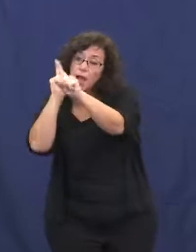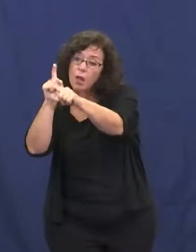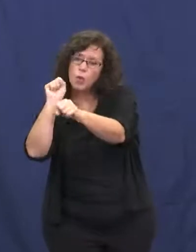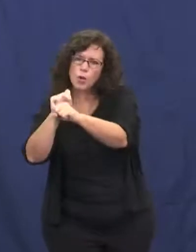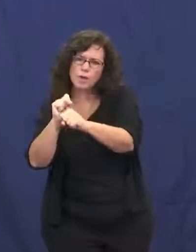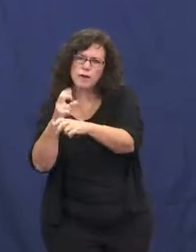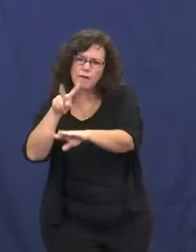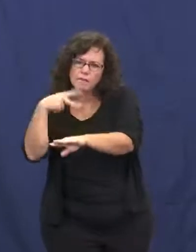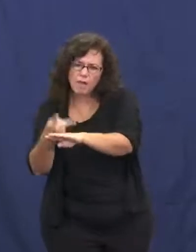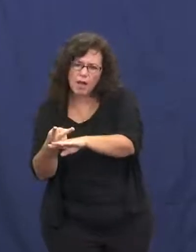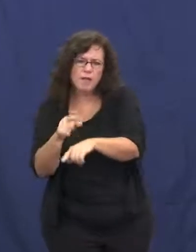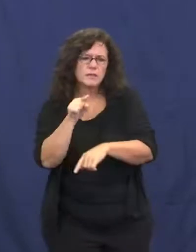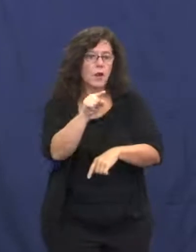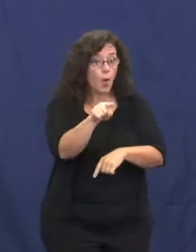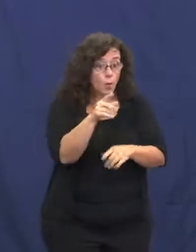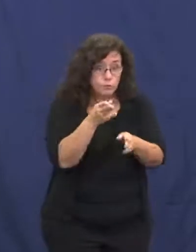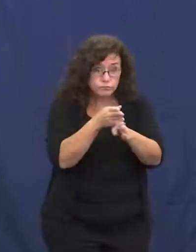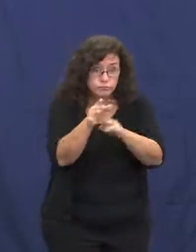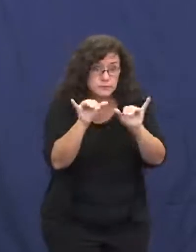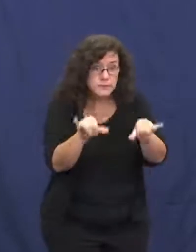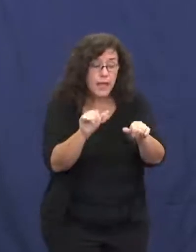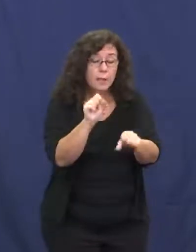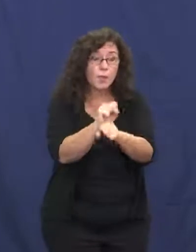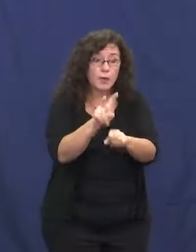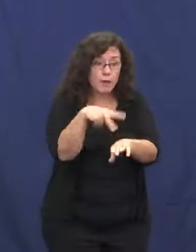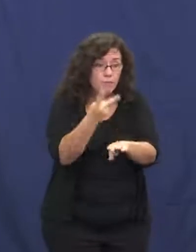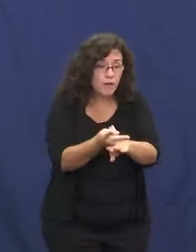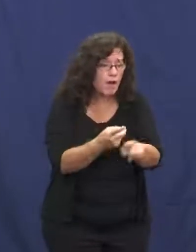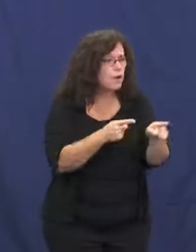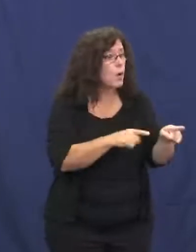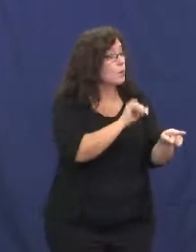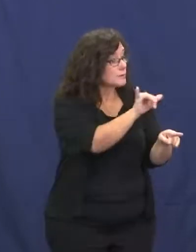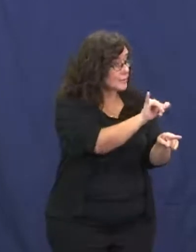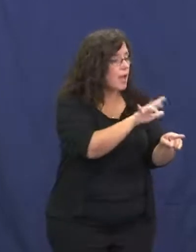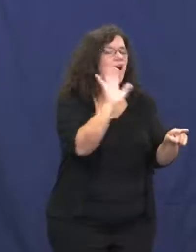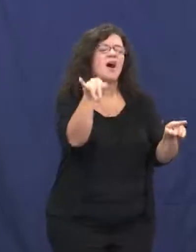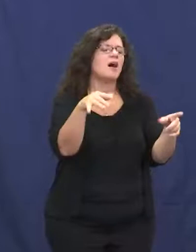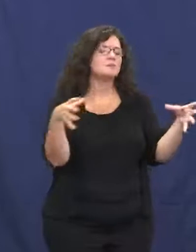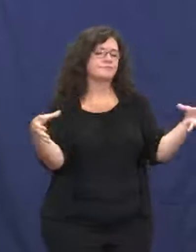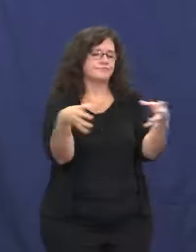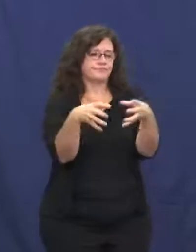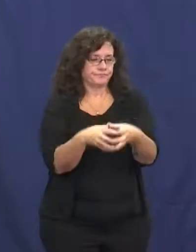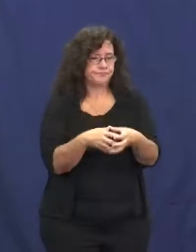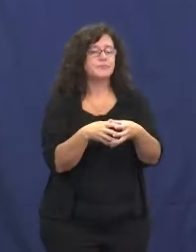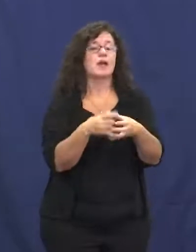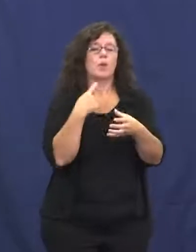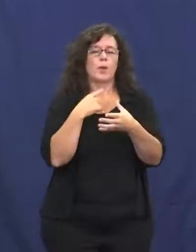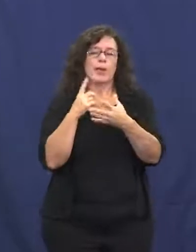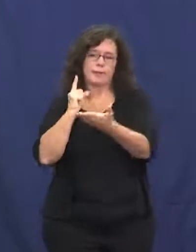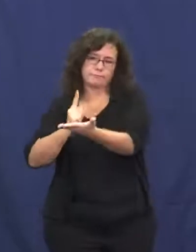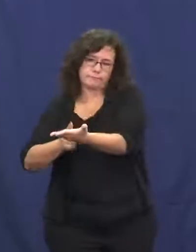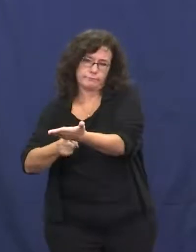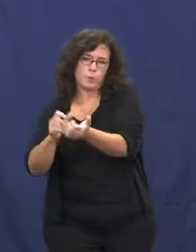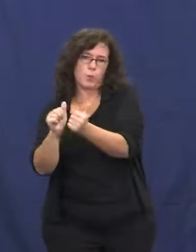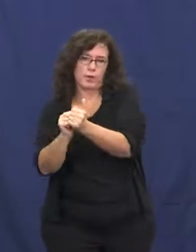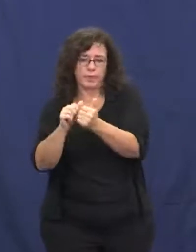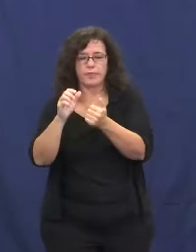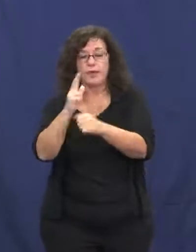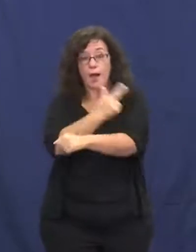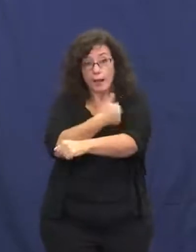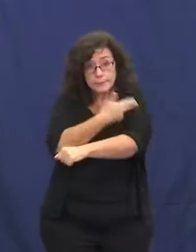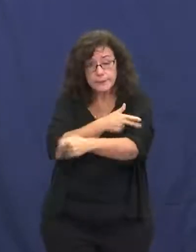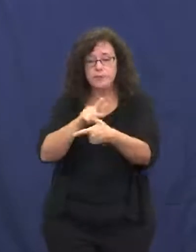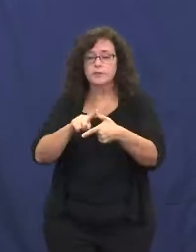coalition between the emergency medical services, community-based hospitals, as well as trauma centers, and then public and private